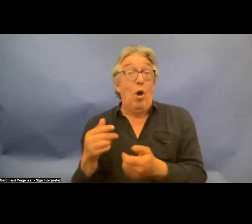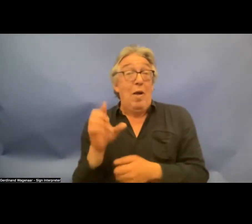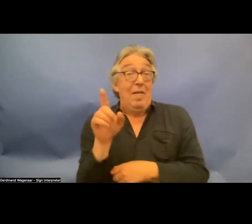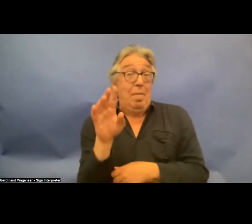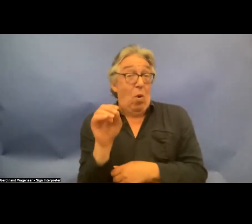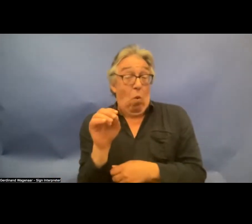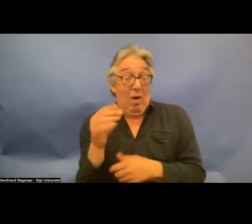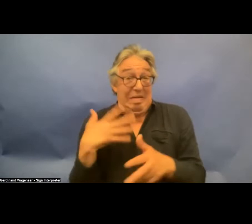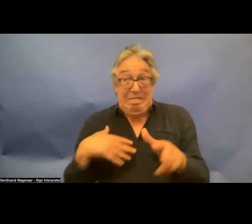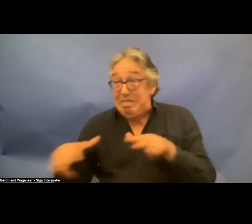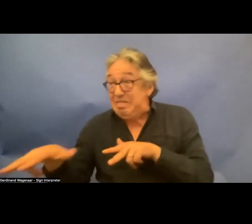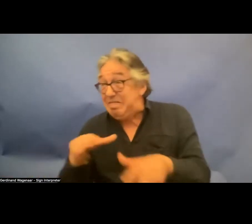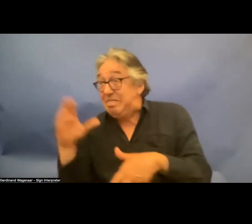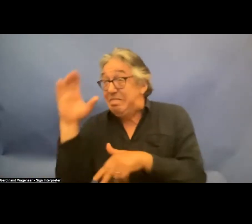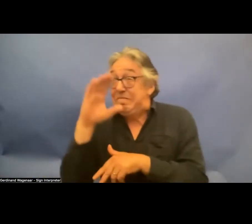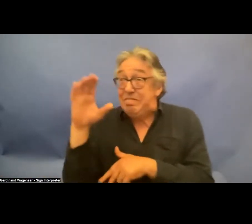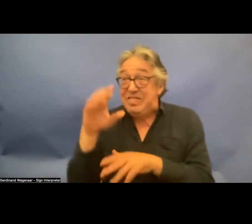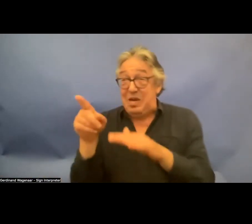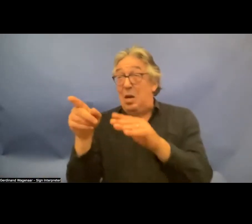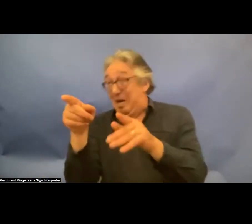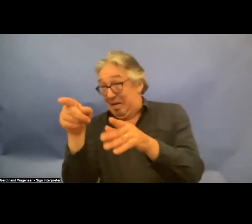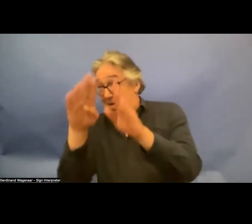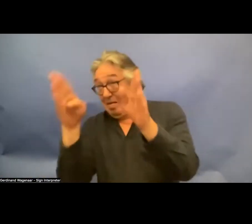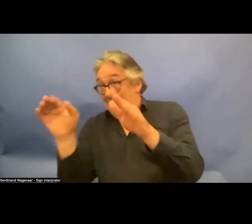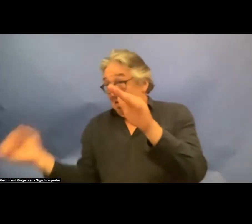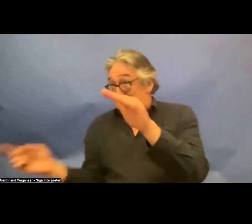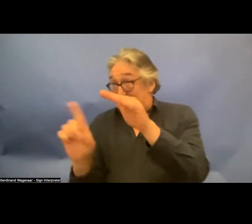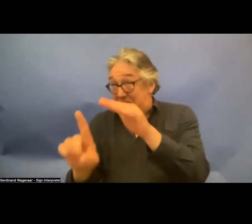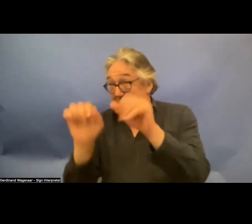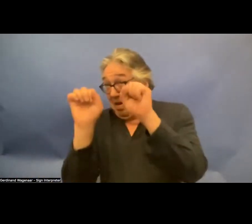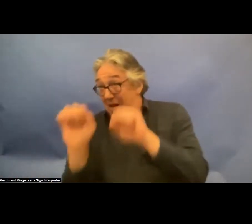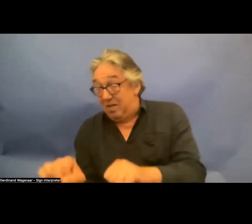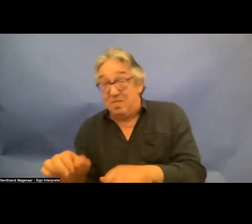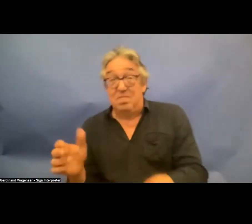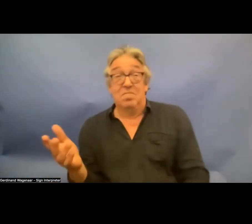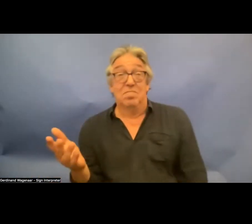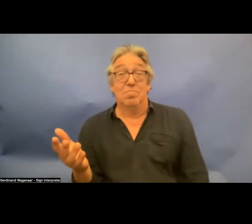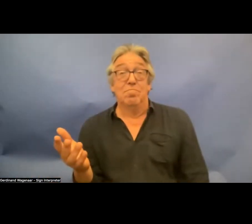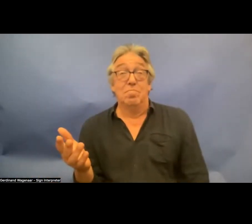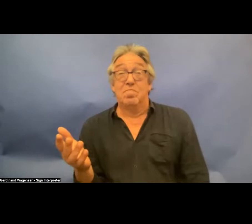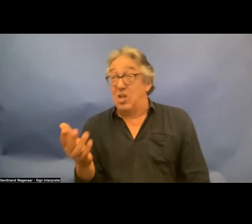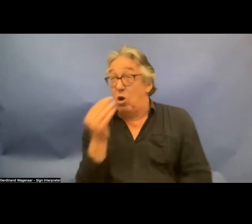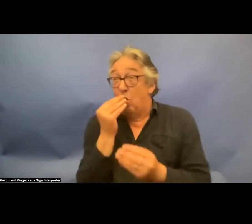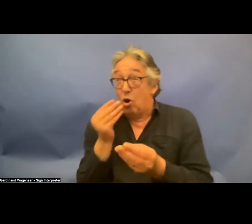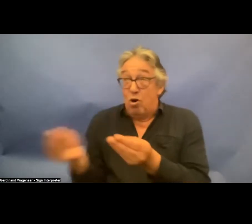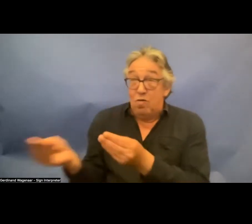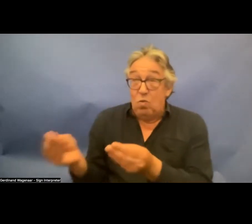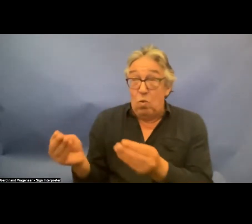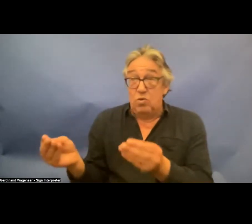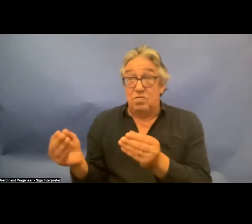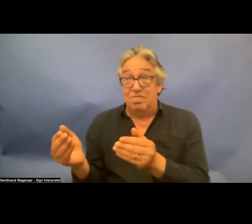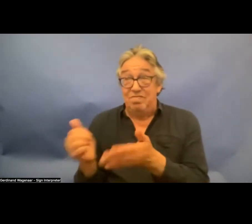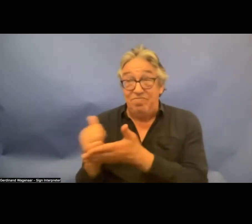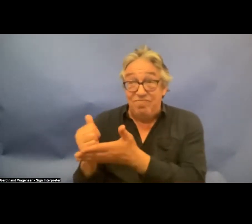this foundation acts as a social enterprise, and they own a hostel for commercial aims. But